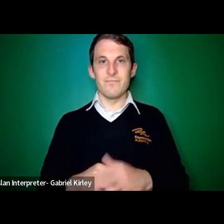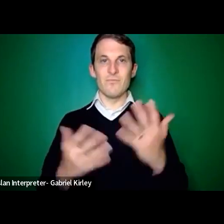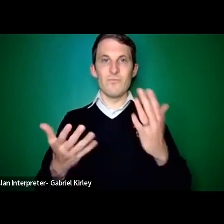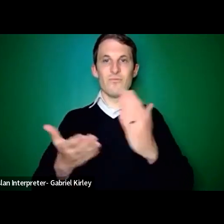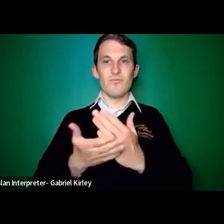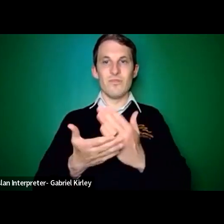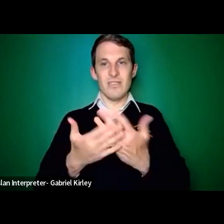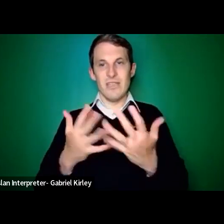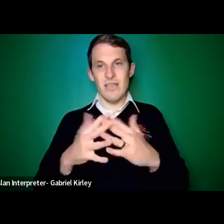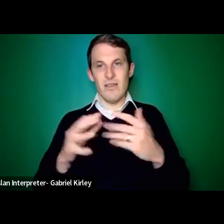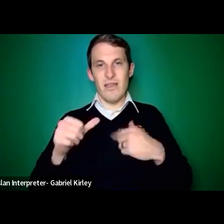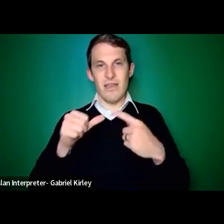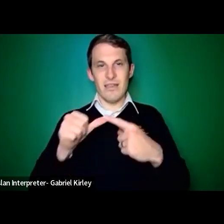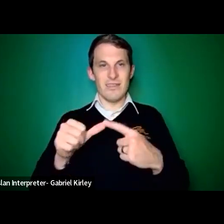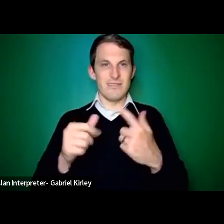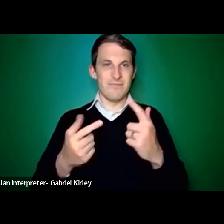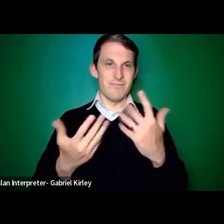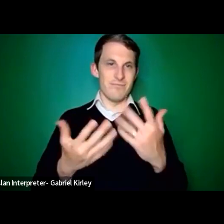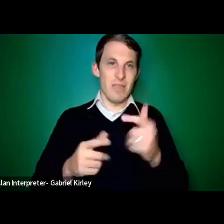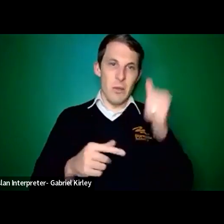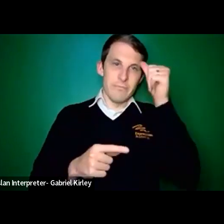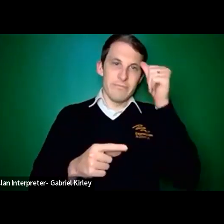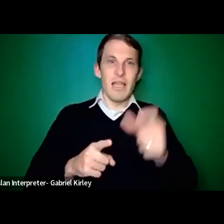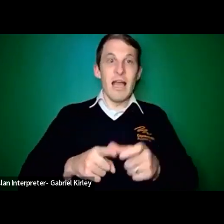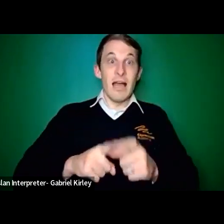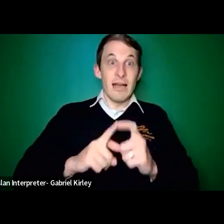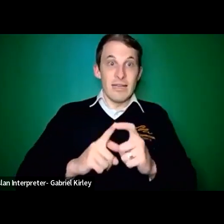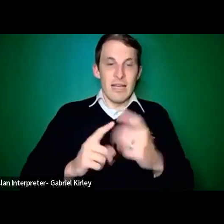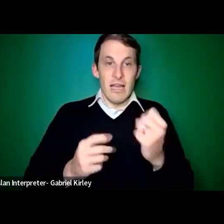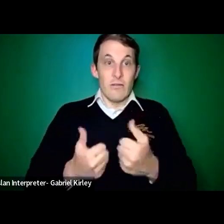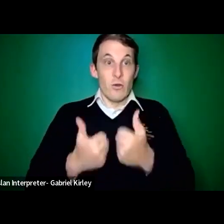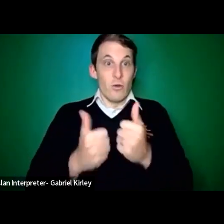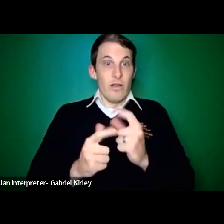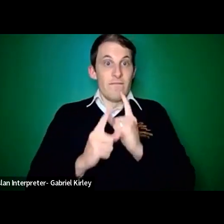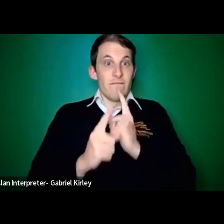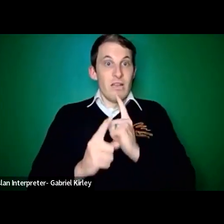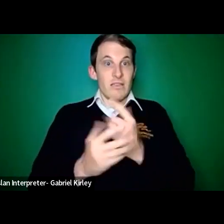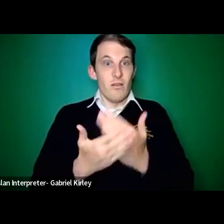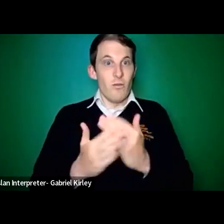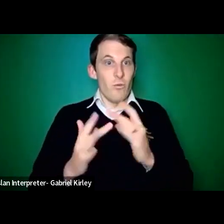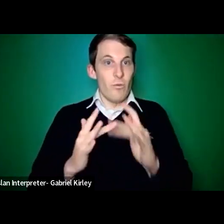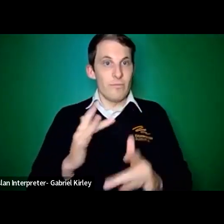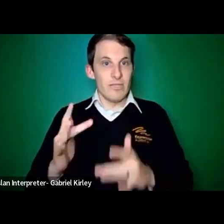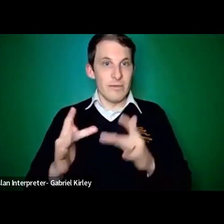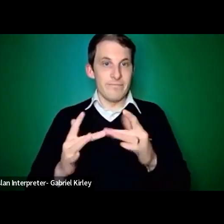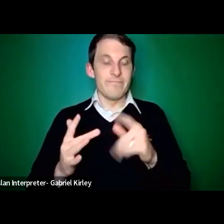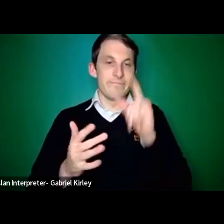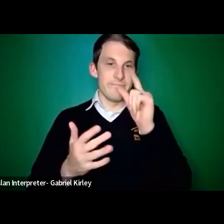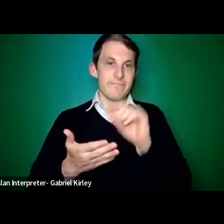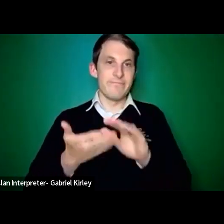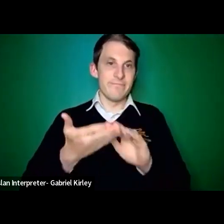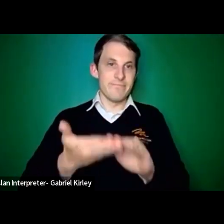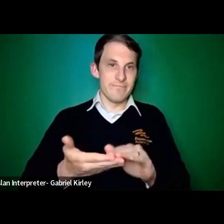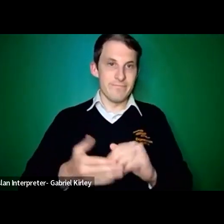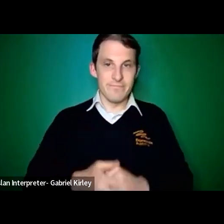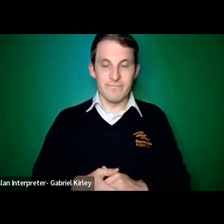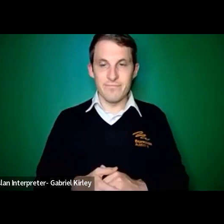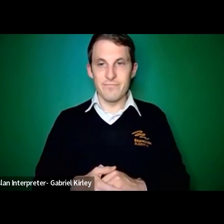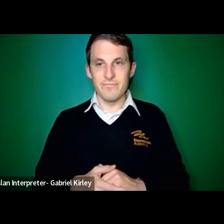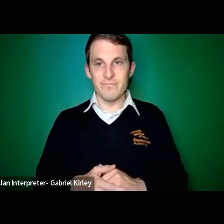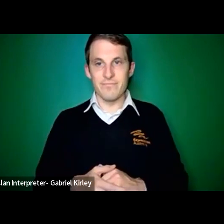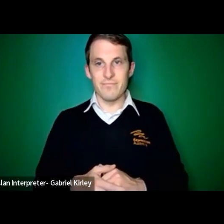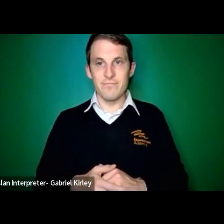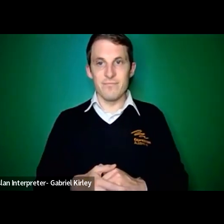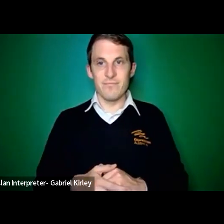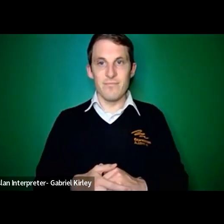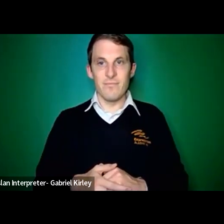is it's hard. There's some great advice on the website to help you. And it is possible. There are